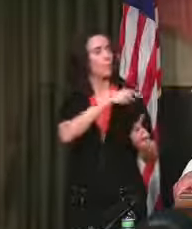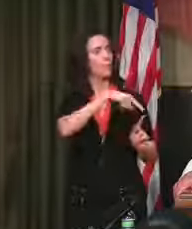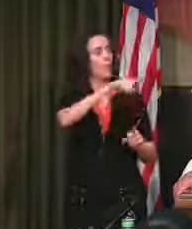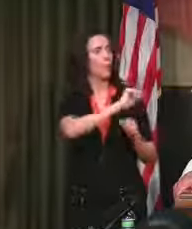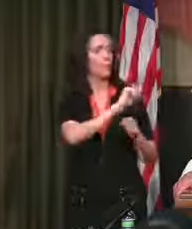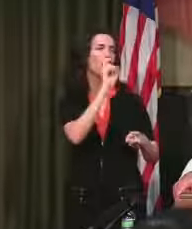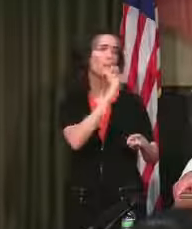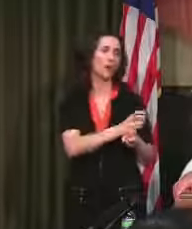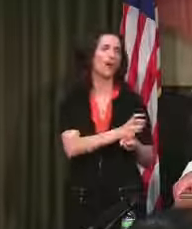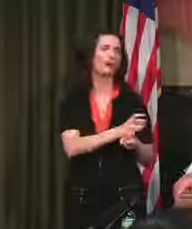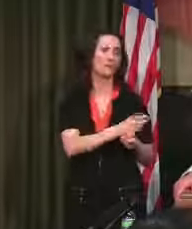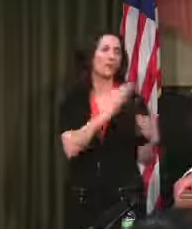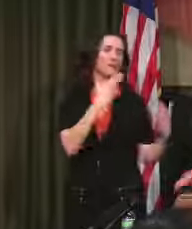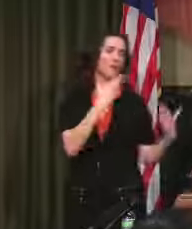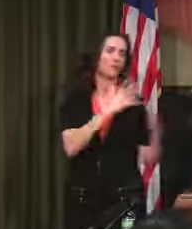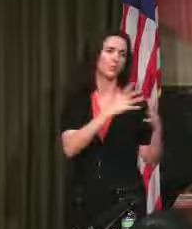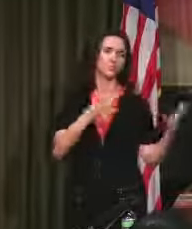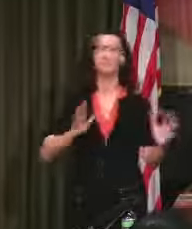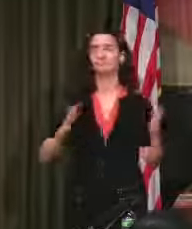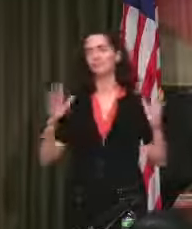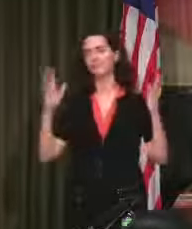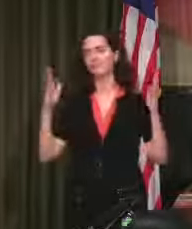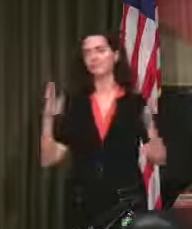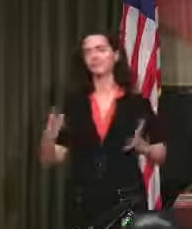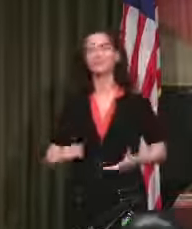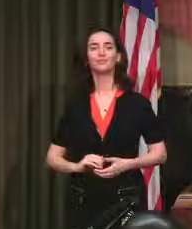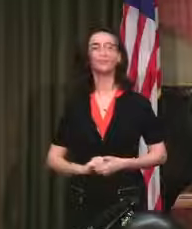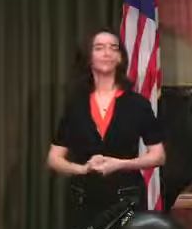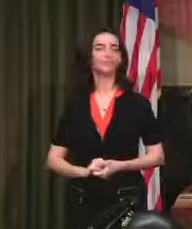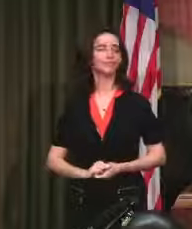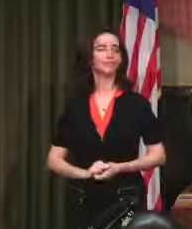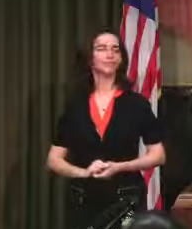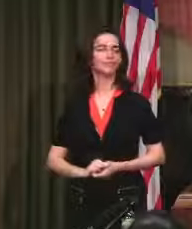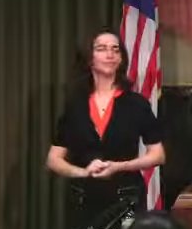so hard. I want to thank you.